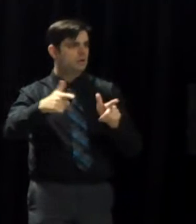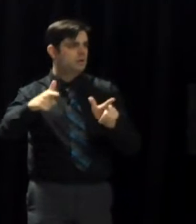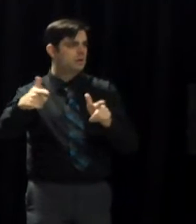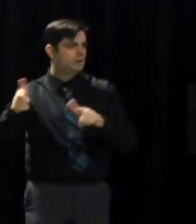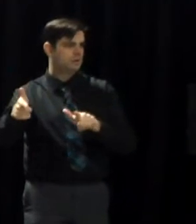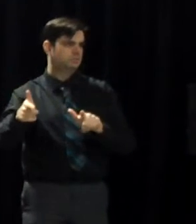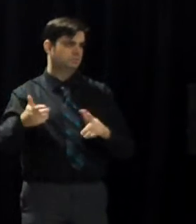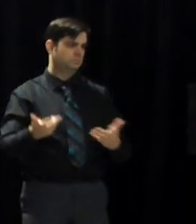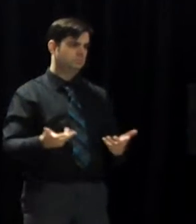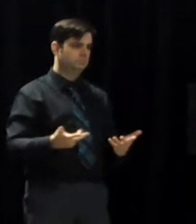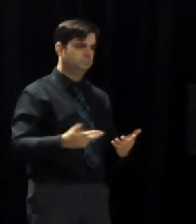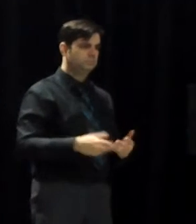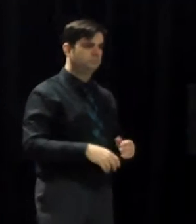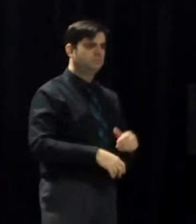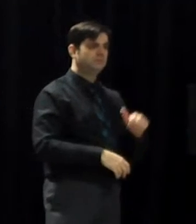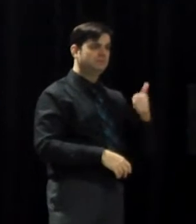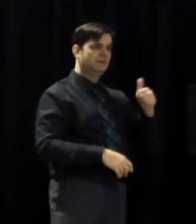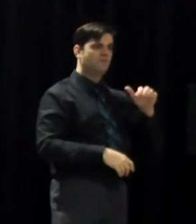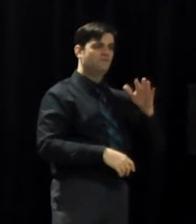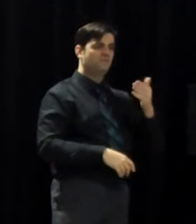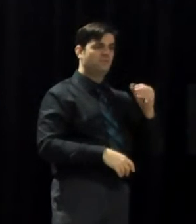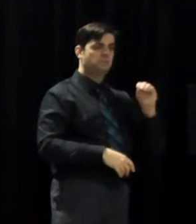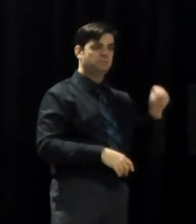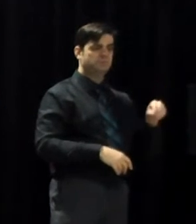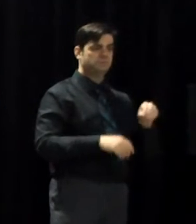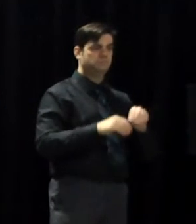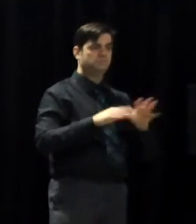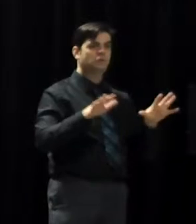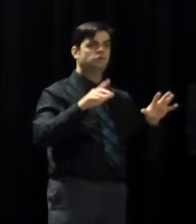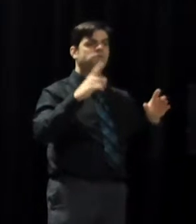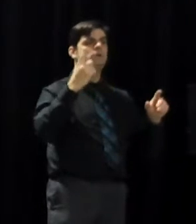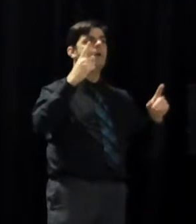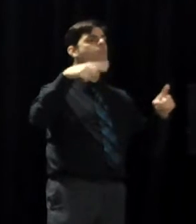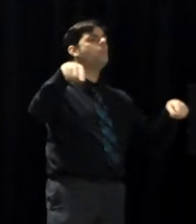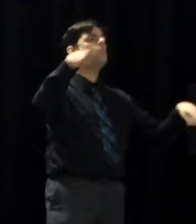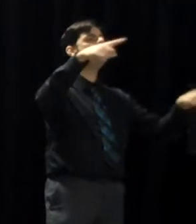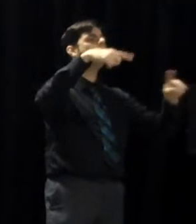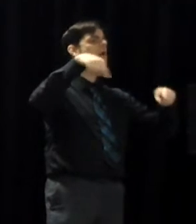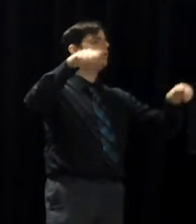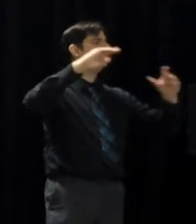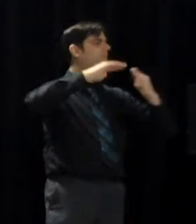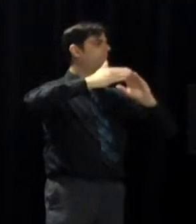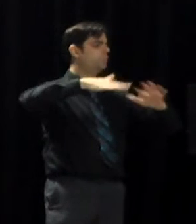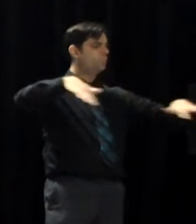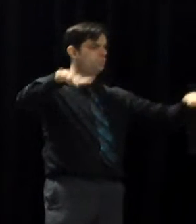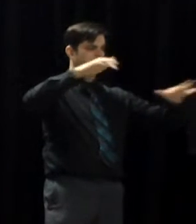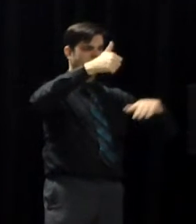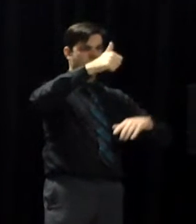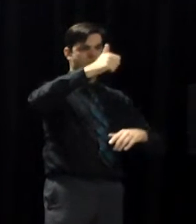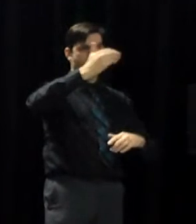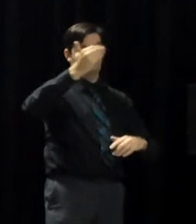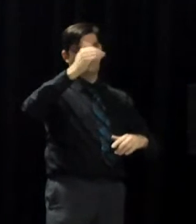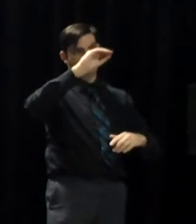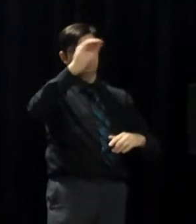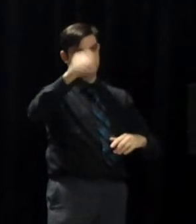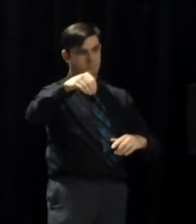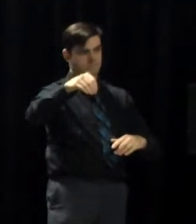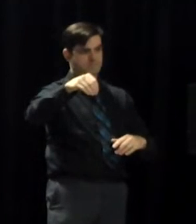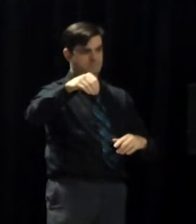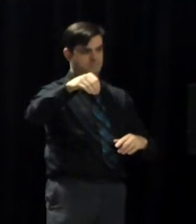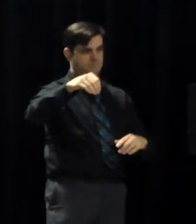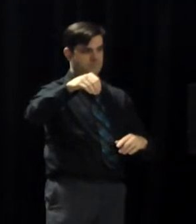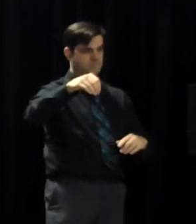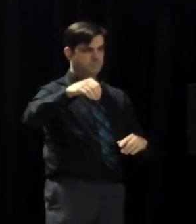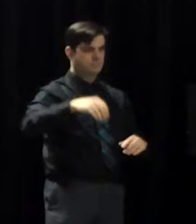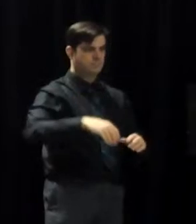somewhere else. There's not a clear indicator. Like at other points in this pandemic, we've been able to say, you know what, we had 30 cases today. half